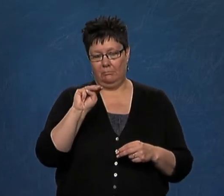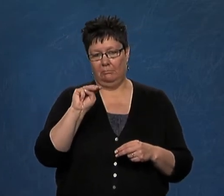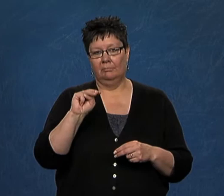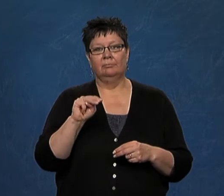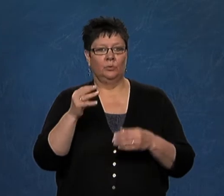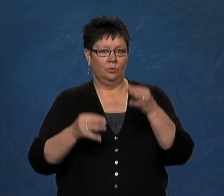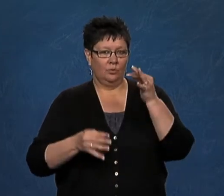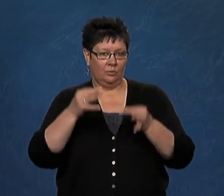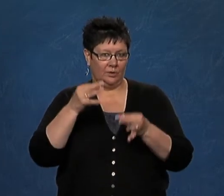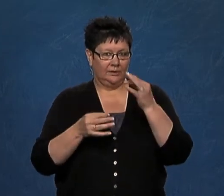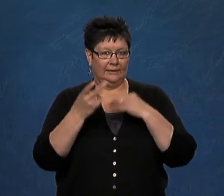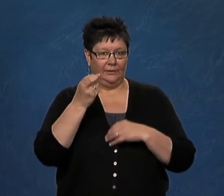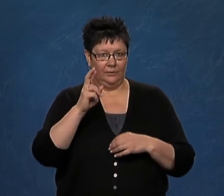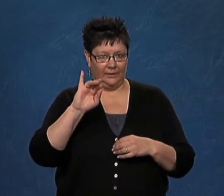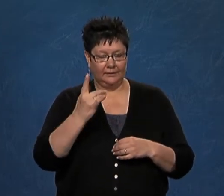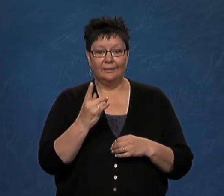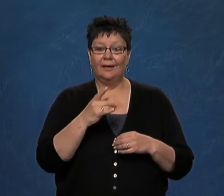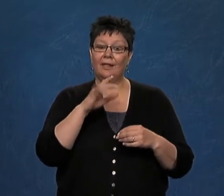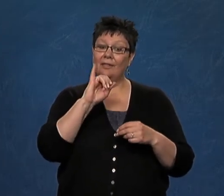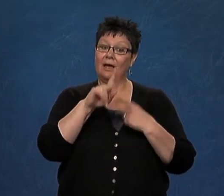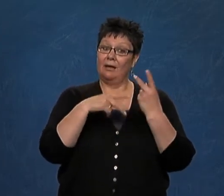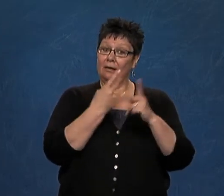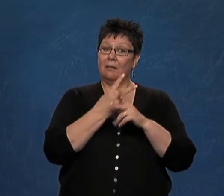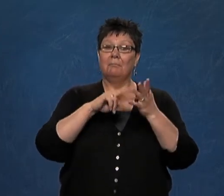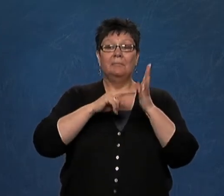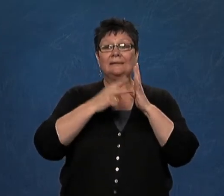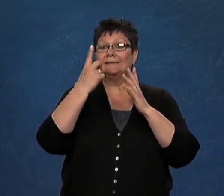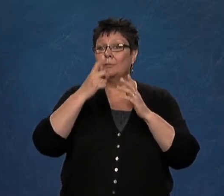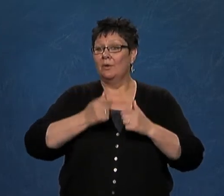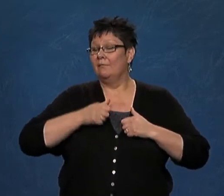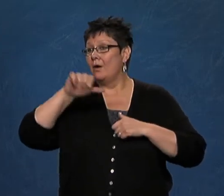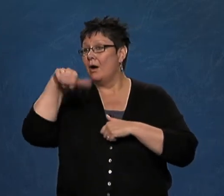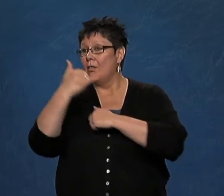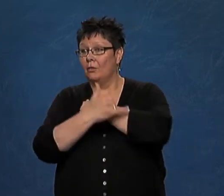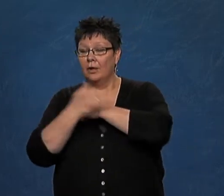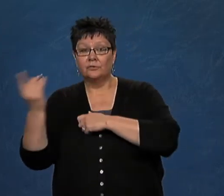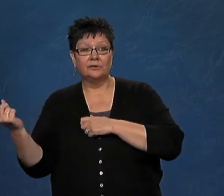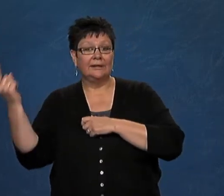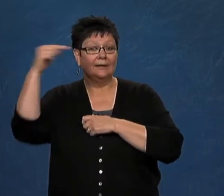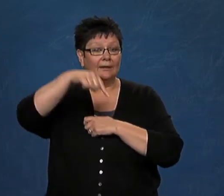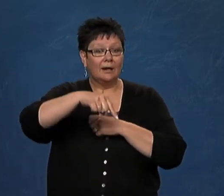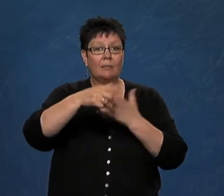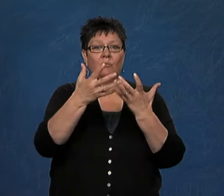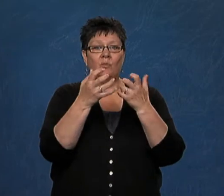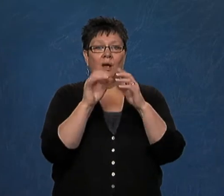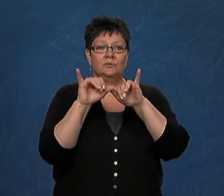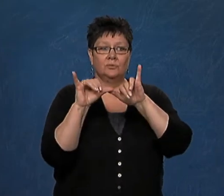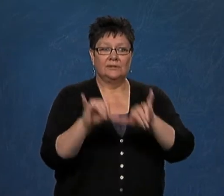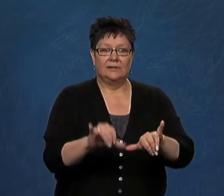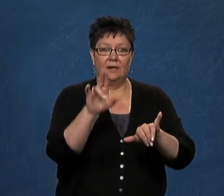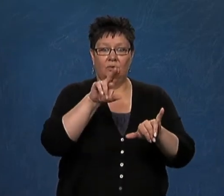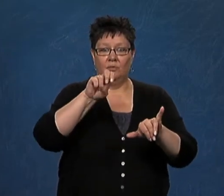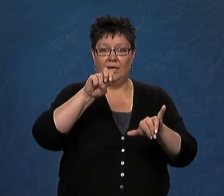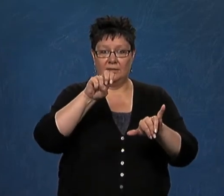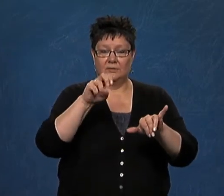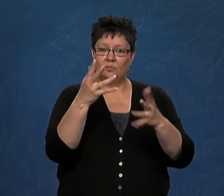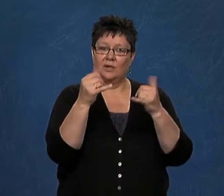RUSU is related to the asylum court ruling, which means that if somebody lives in another country and wants to stay in the